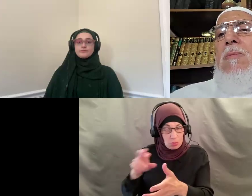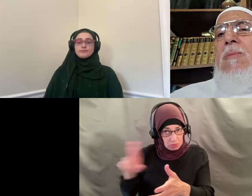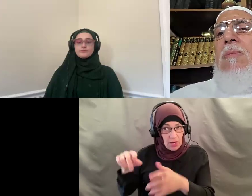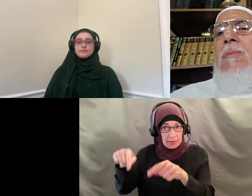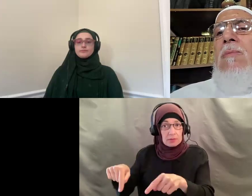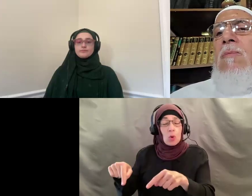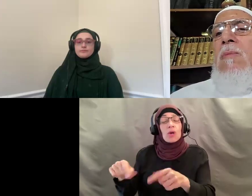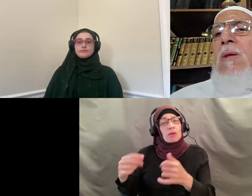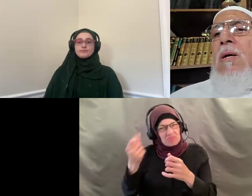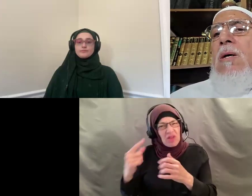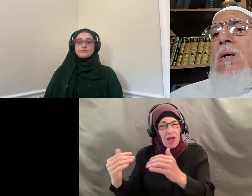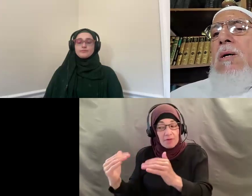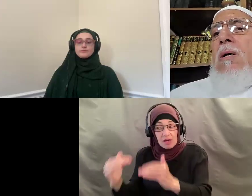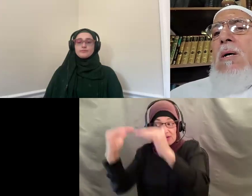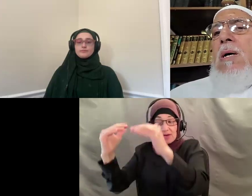generations.